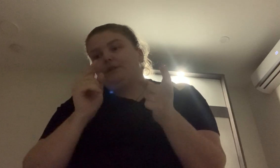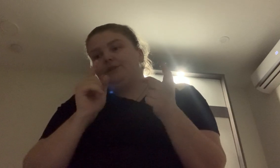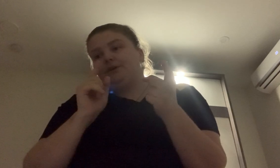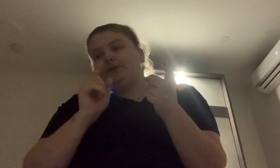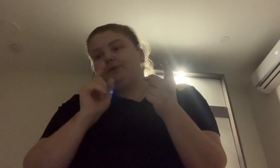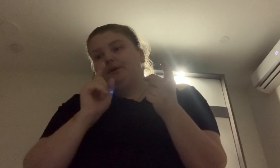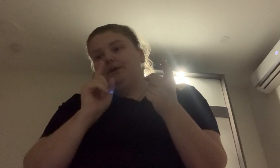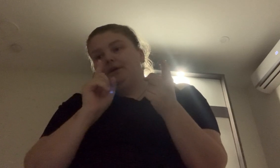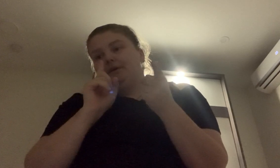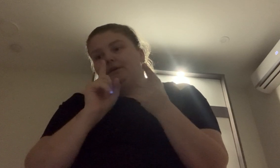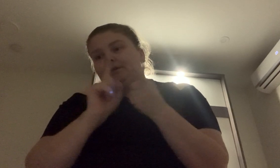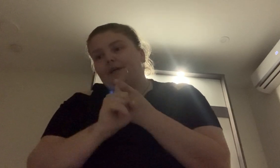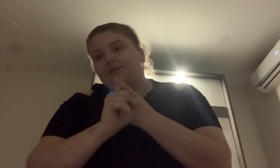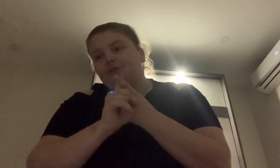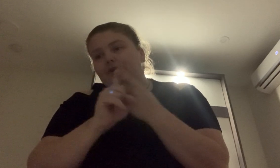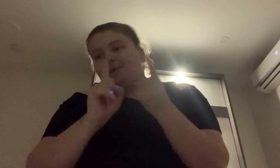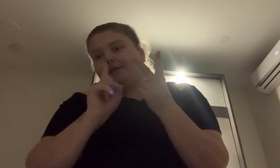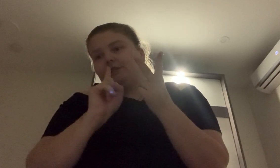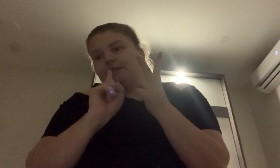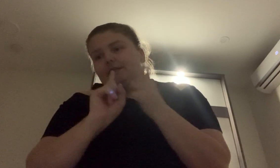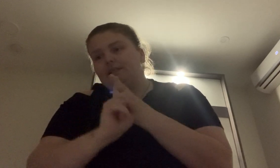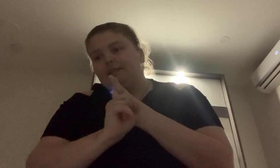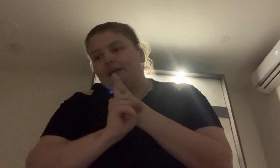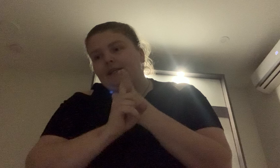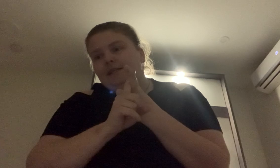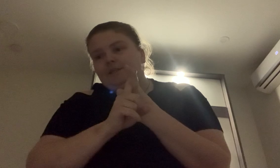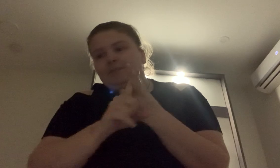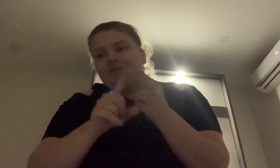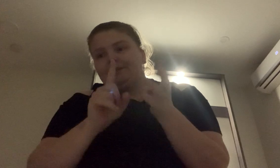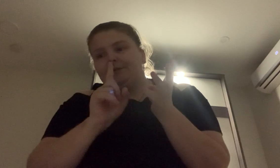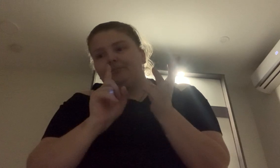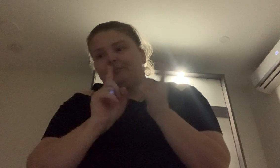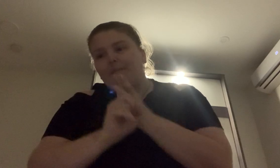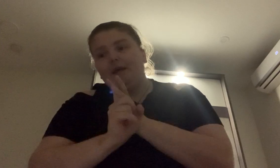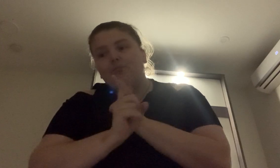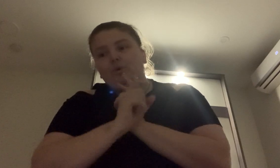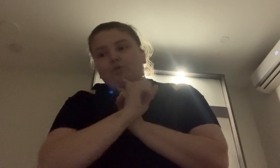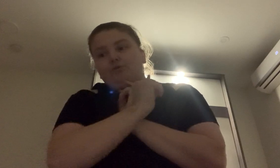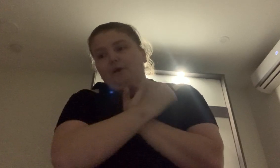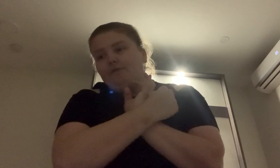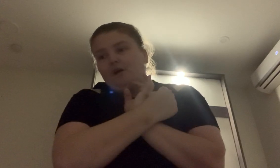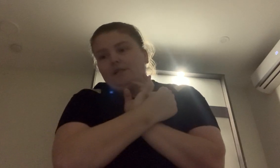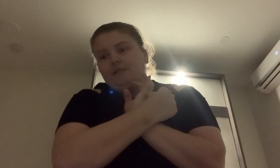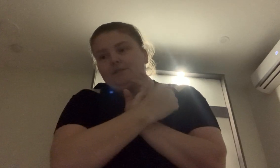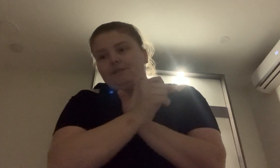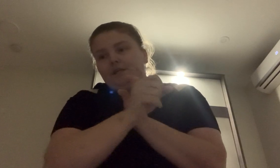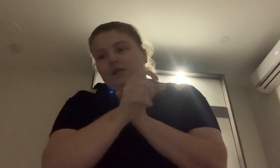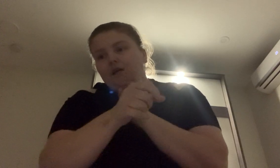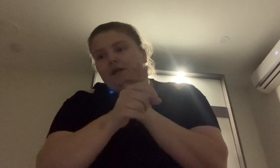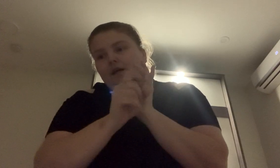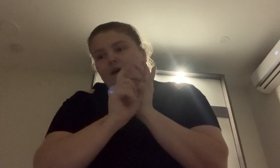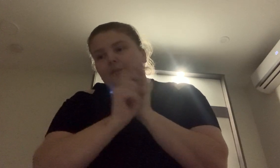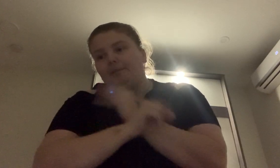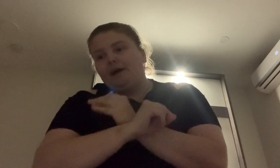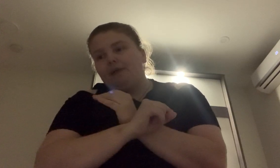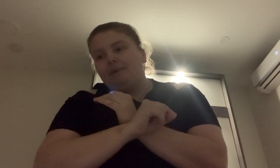So Celtic Tree Magic, Igniting Intimacy, Pagan Portals, Raven Goddess, The Pie and